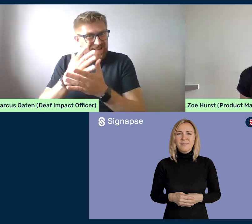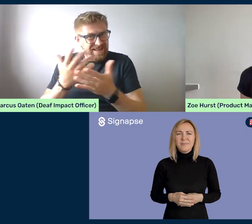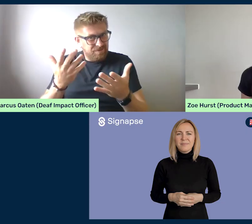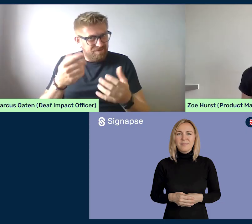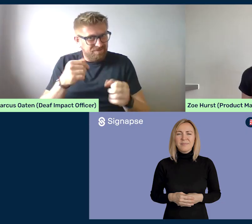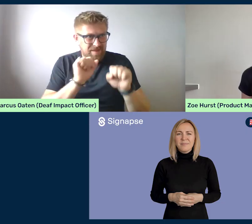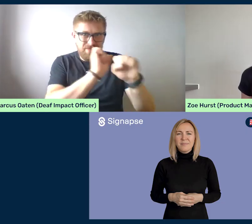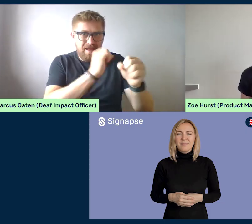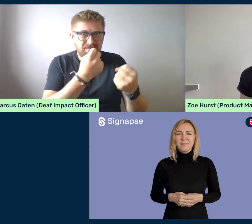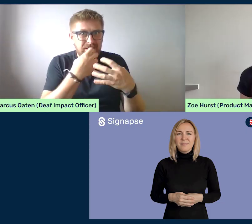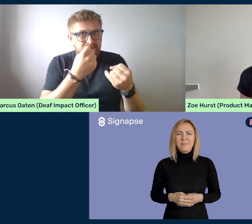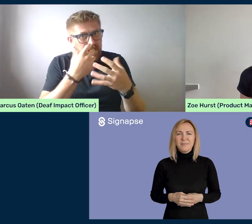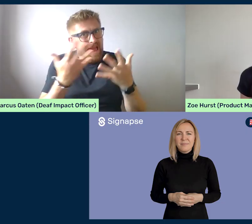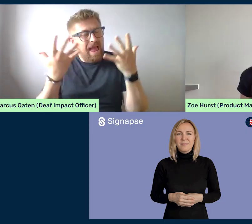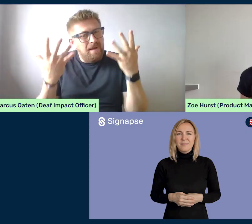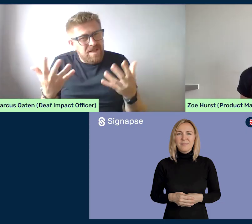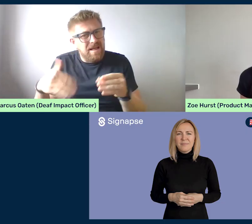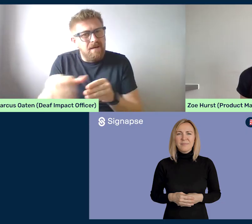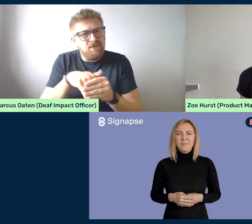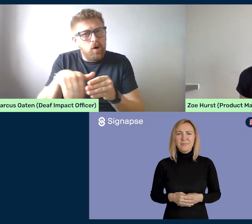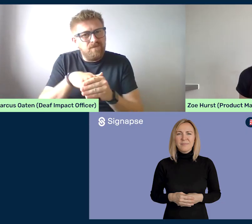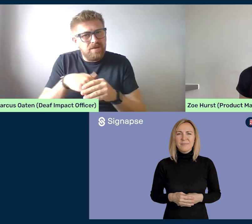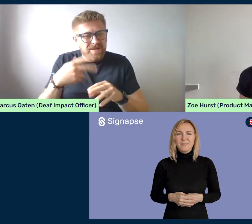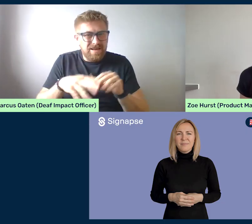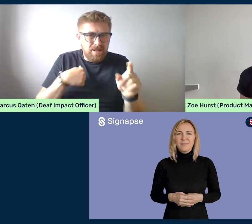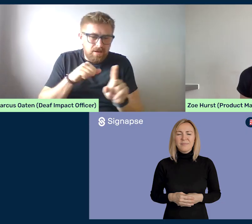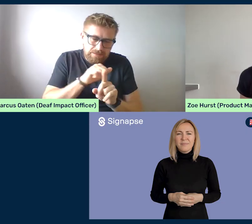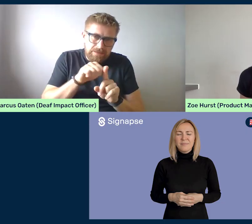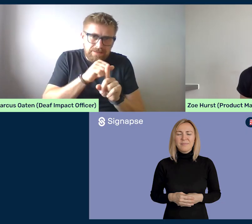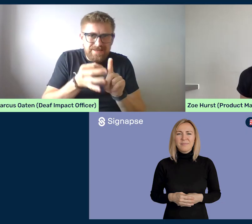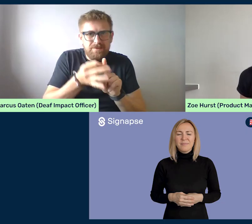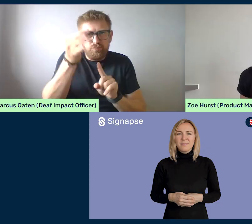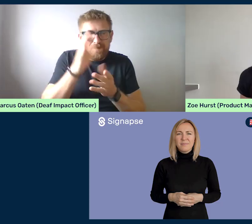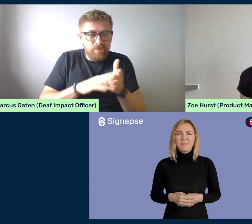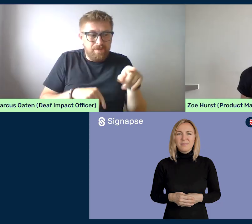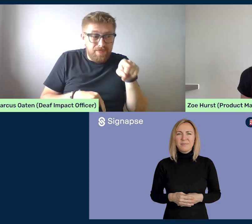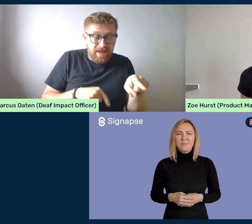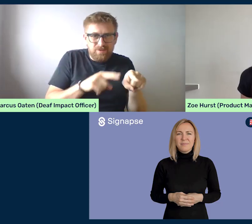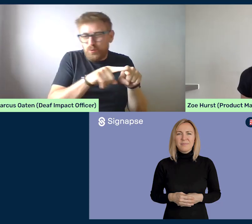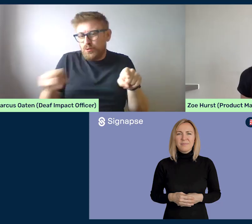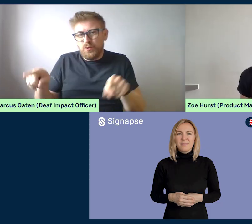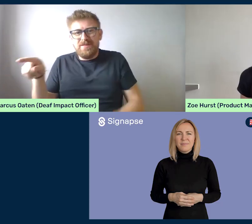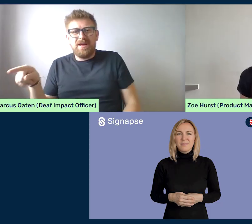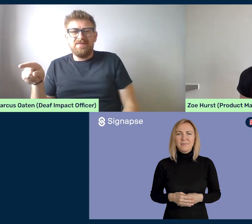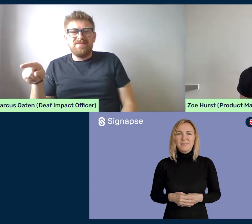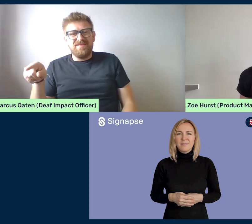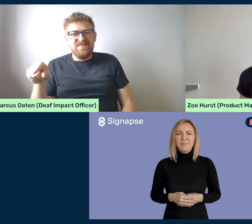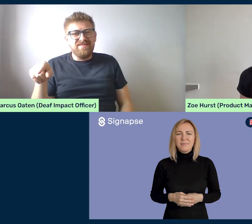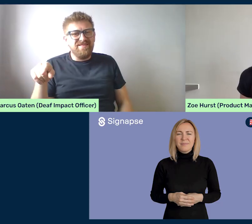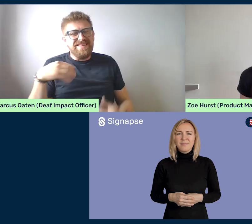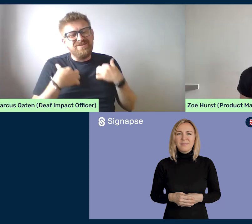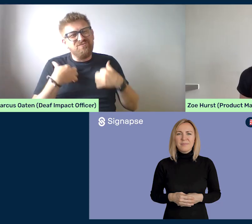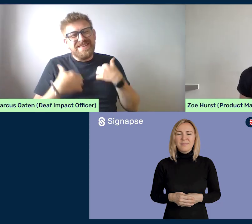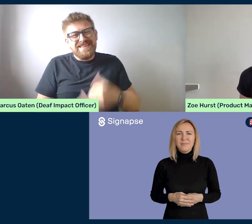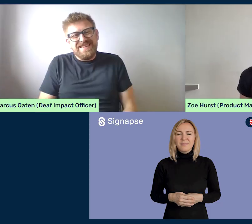see the improvements and how things had been taken on board from everything that they